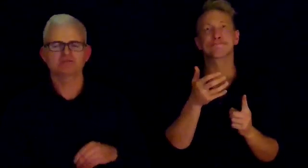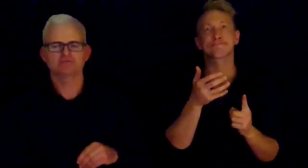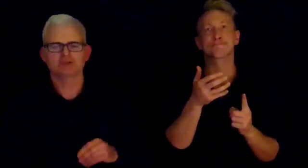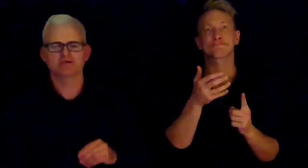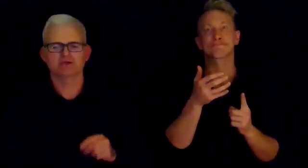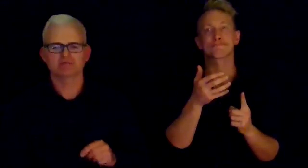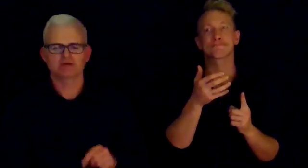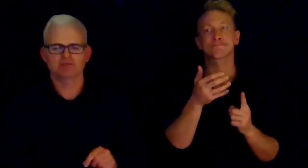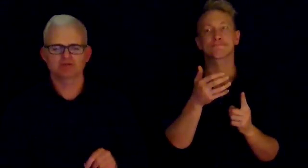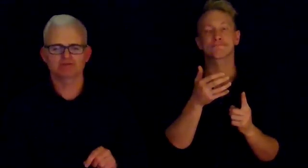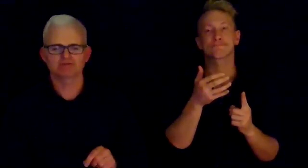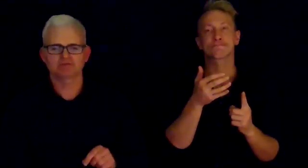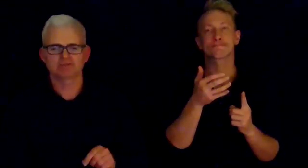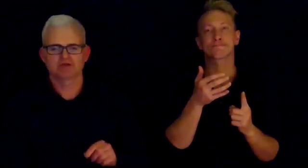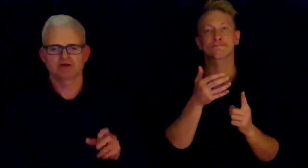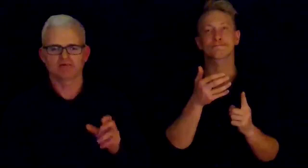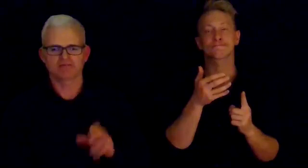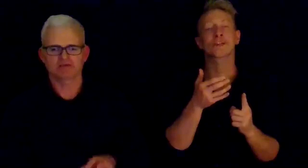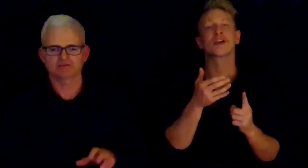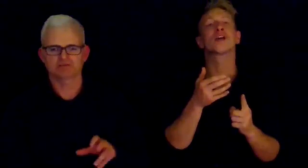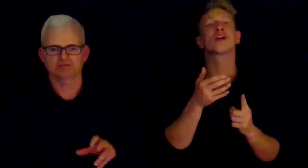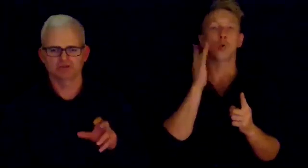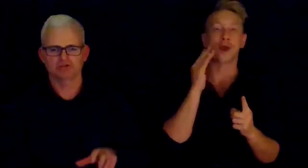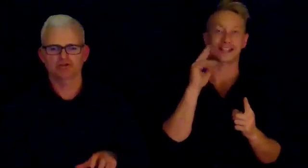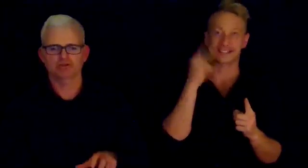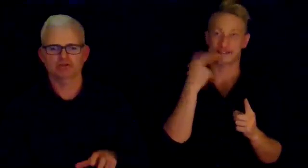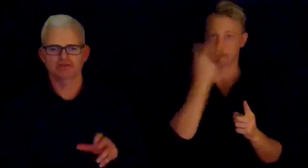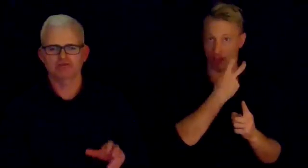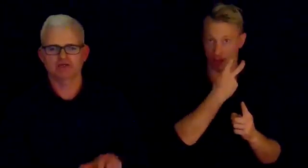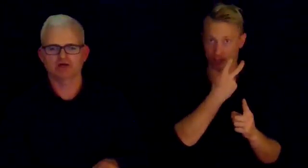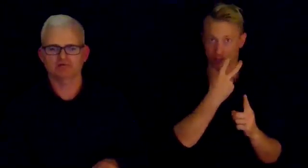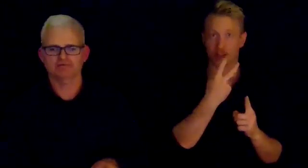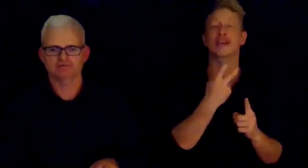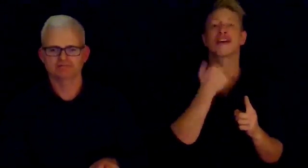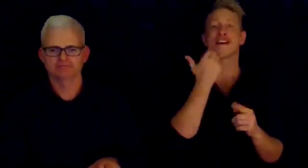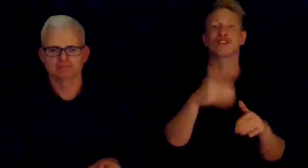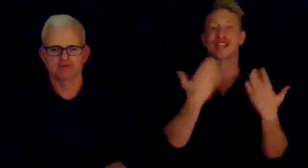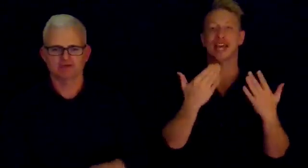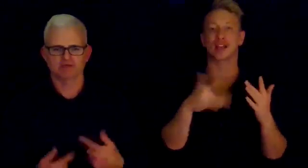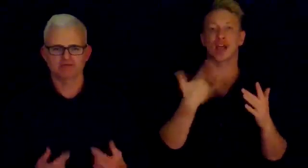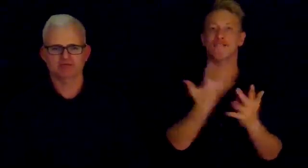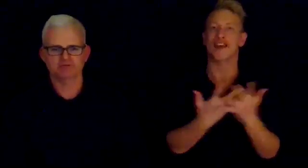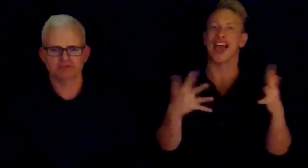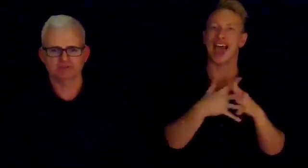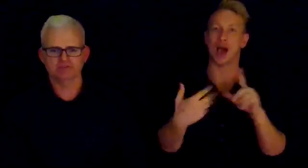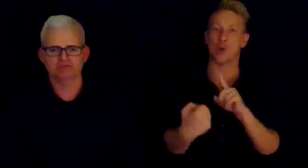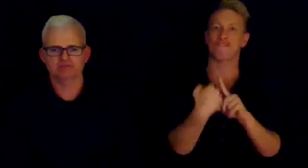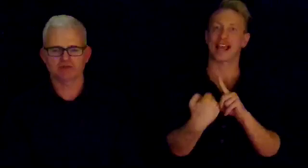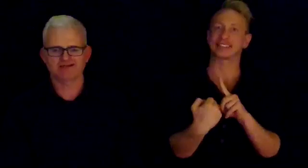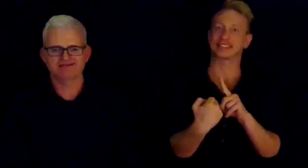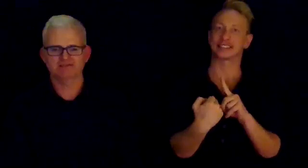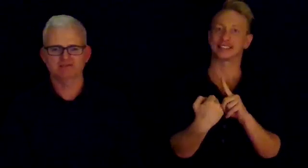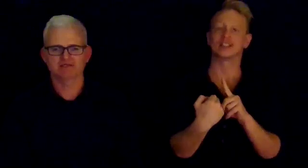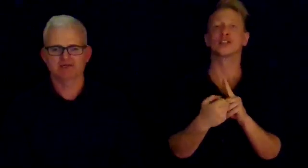what ways being a deafblind person affects you in everyday life? So that gave me an opportunity